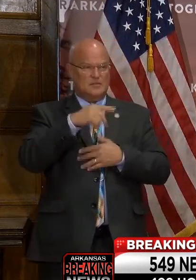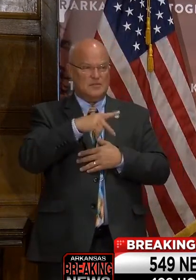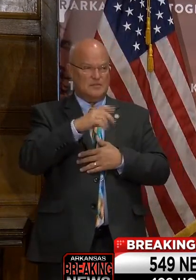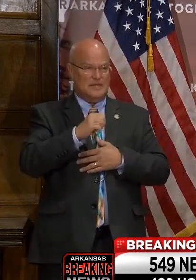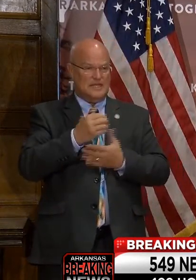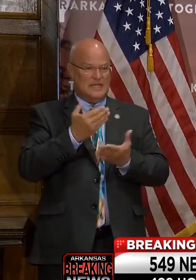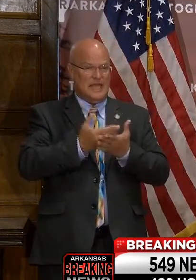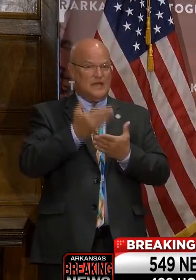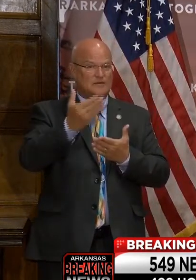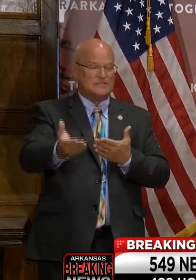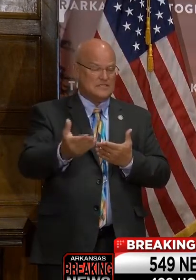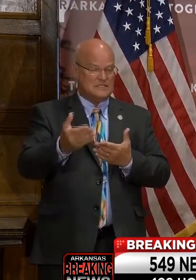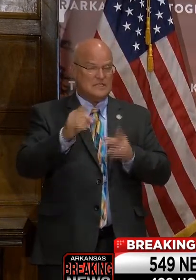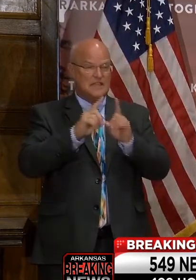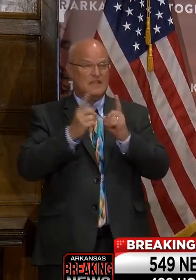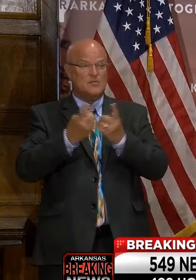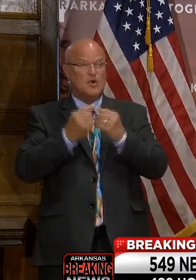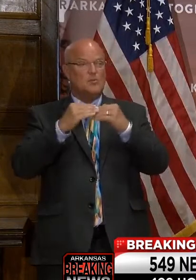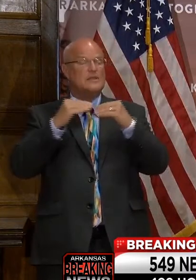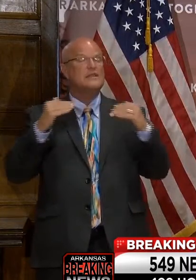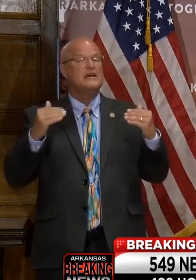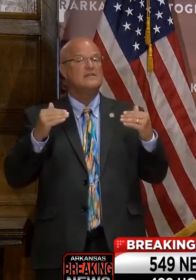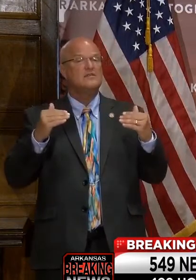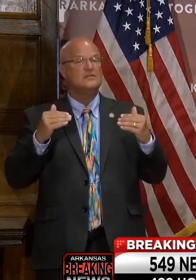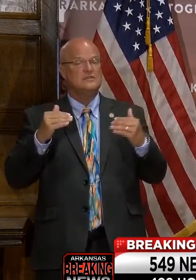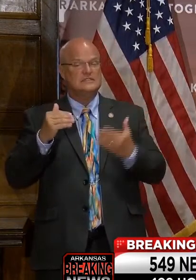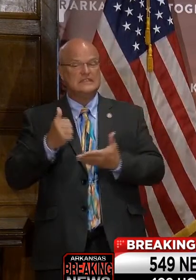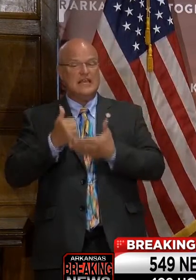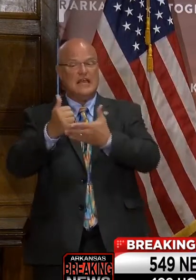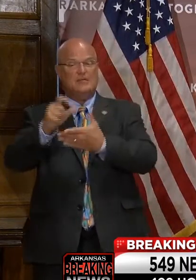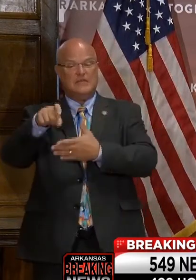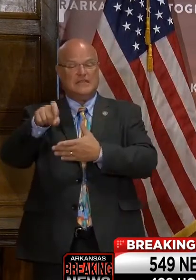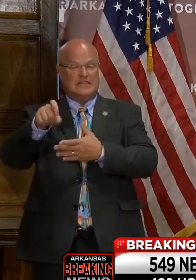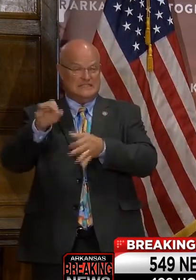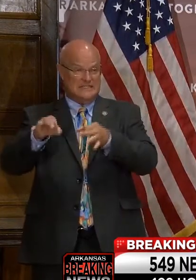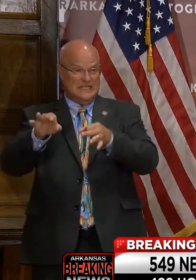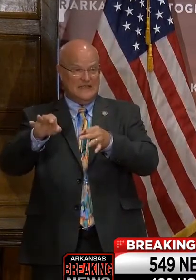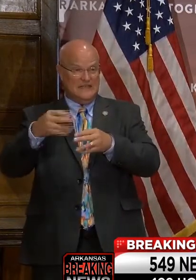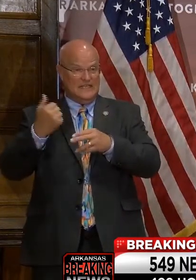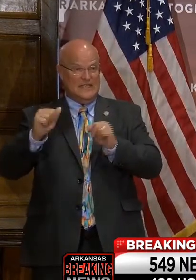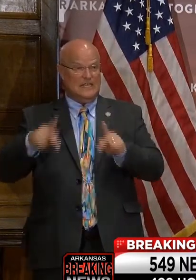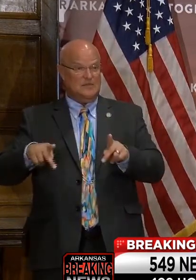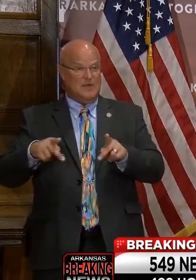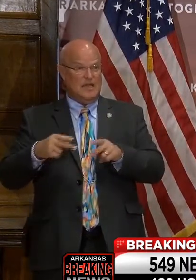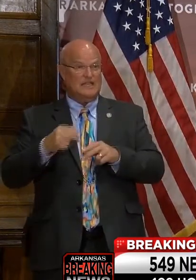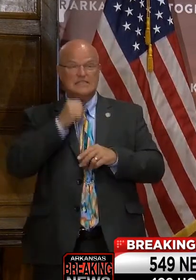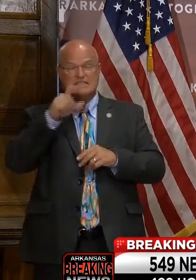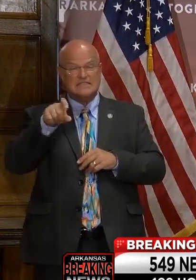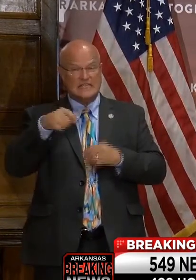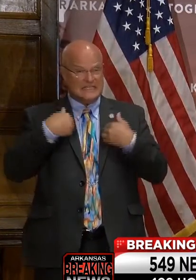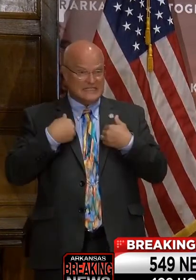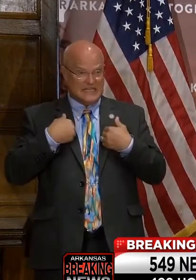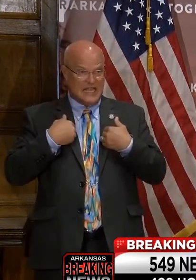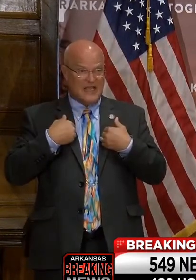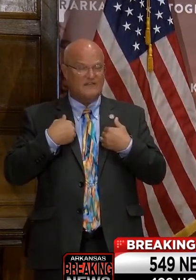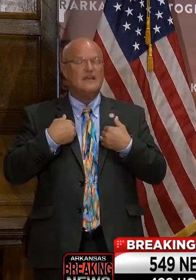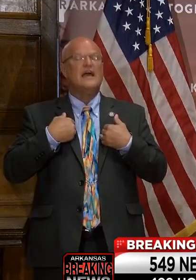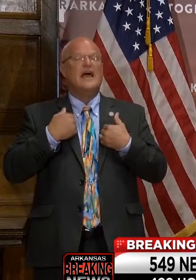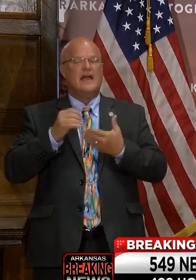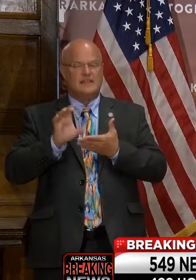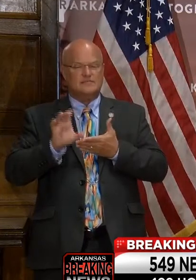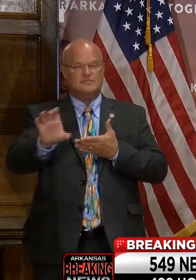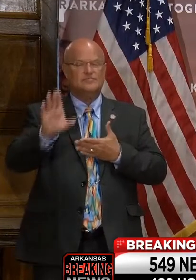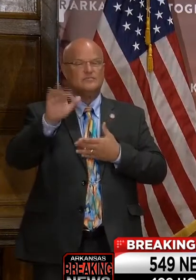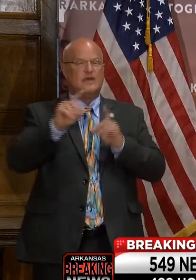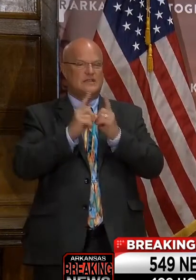PPE acquisition at the department level to supplement the need. So if anybody is short, they can have that